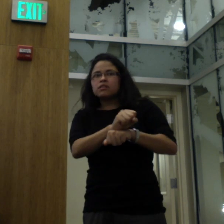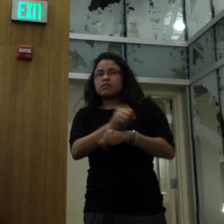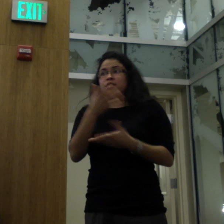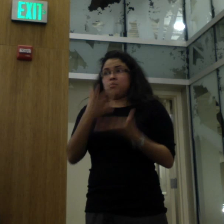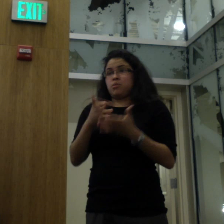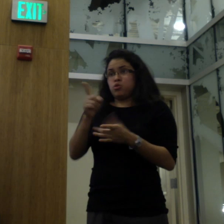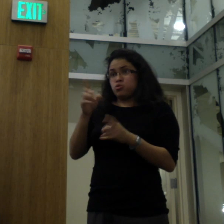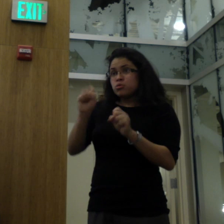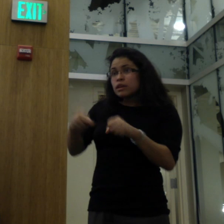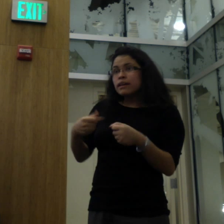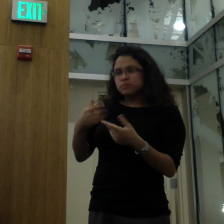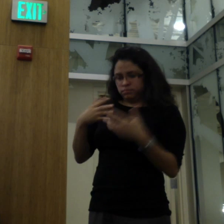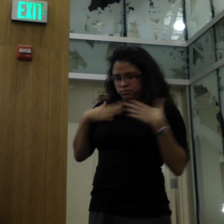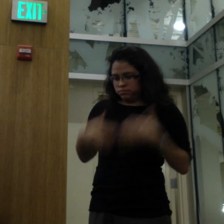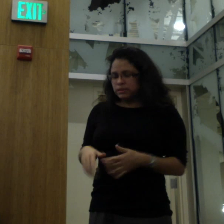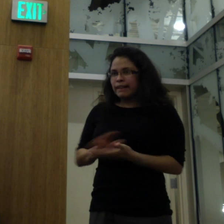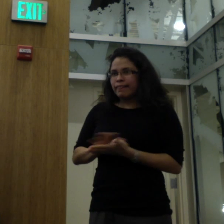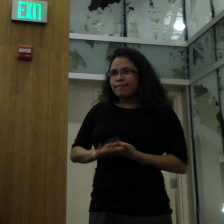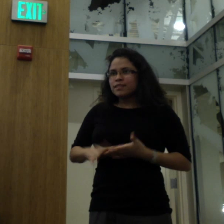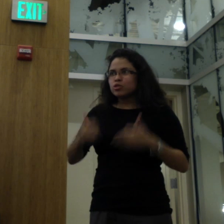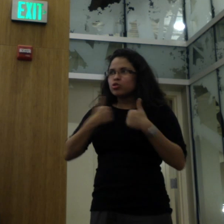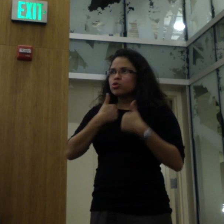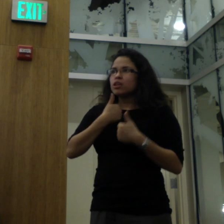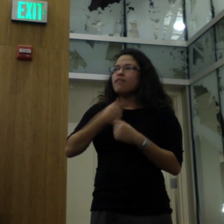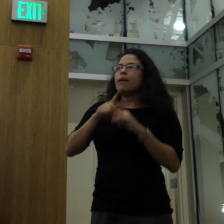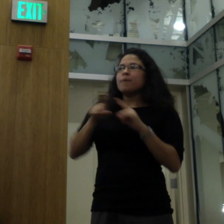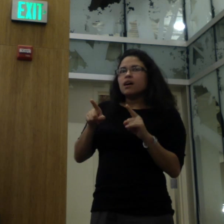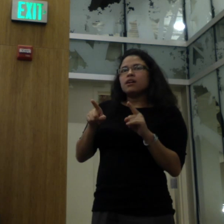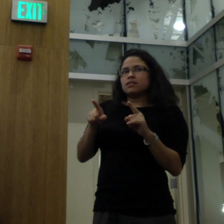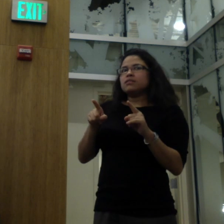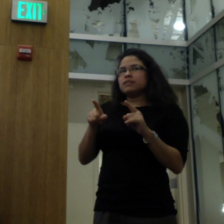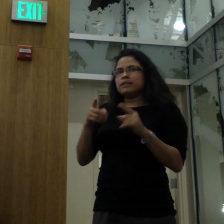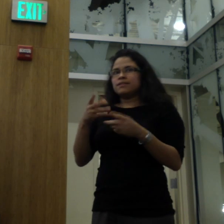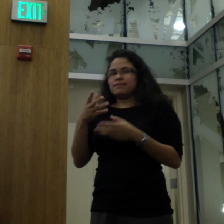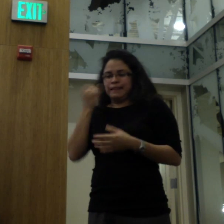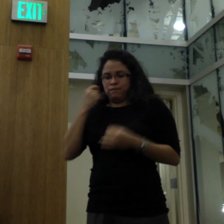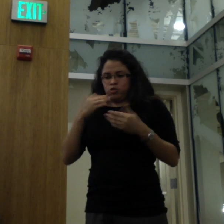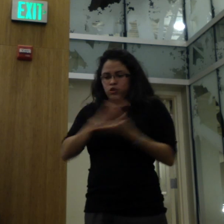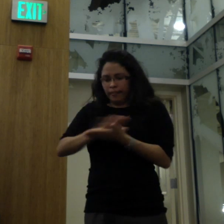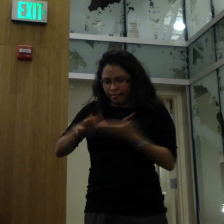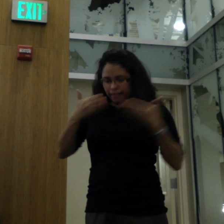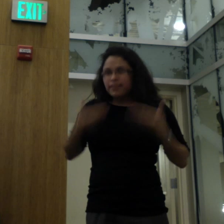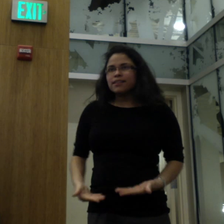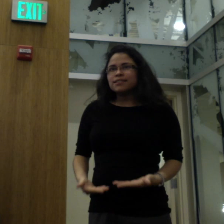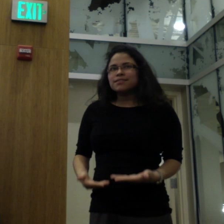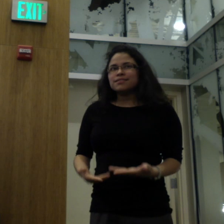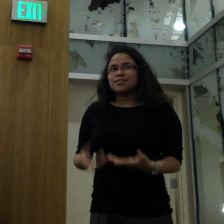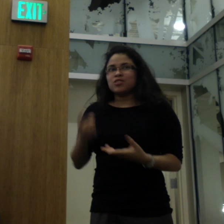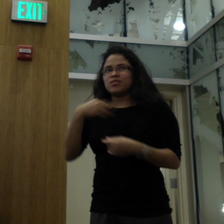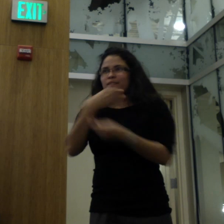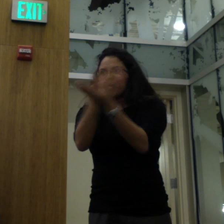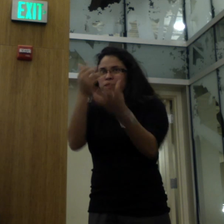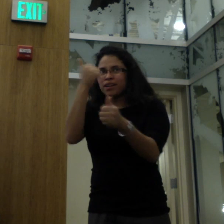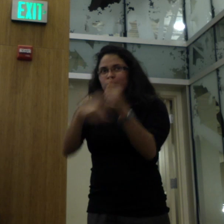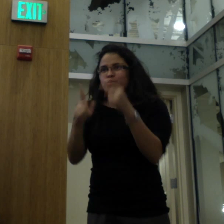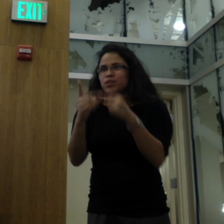and have clean water to drink, but that's a sure giveaway for other folks that may not have those